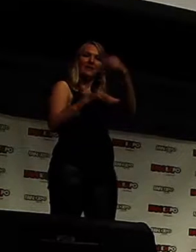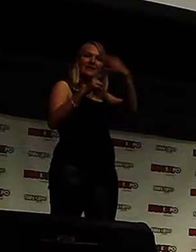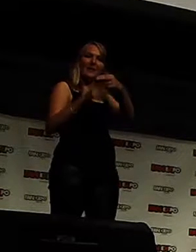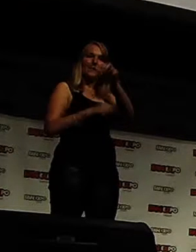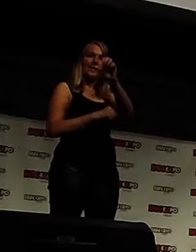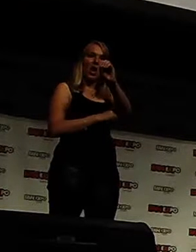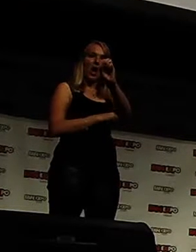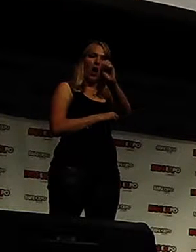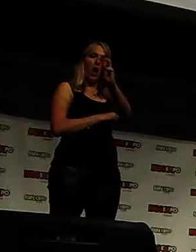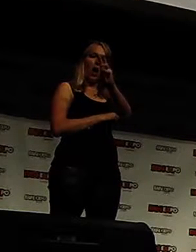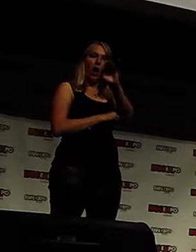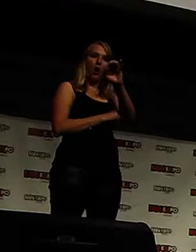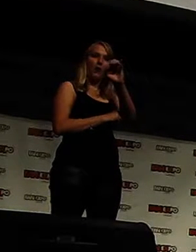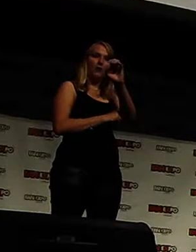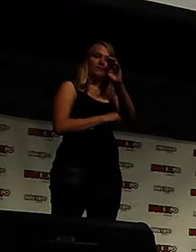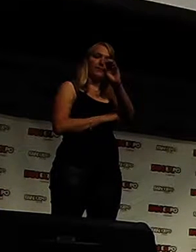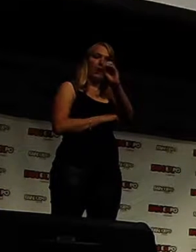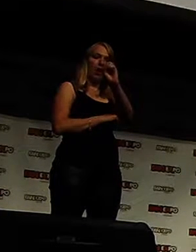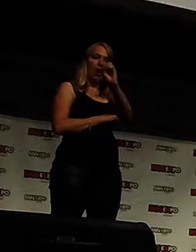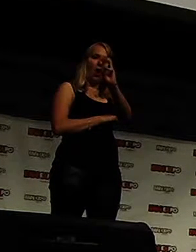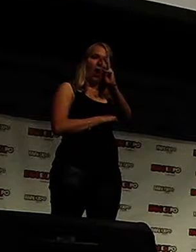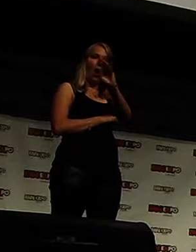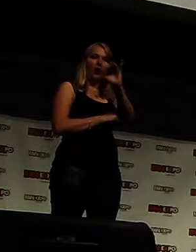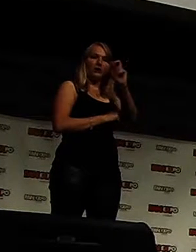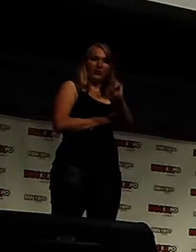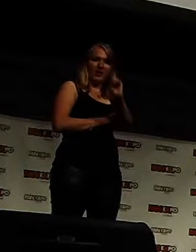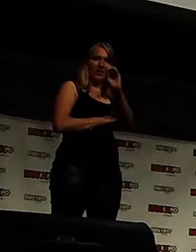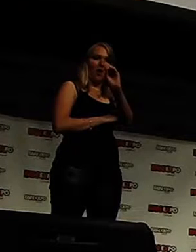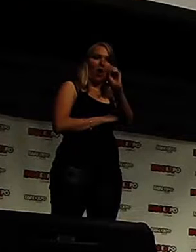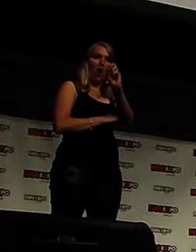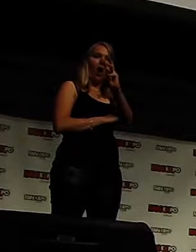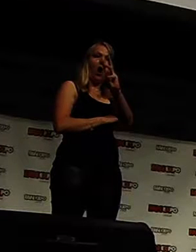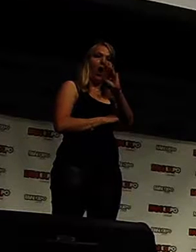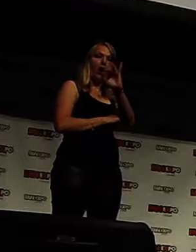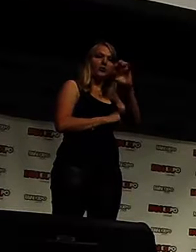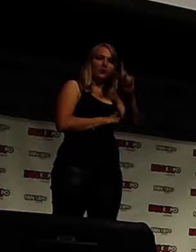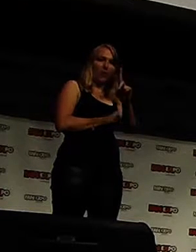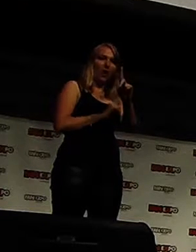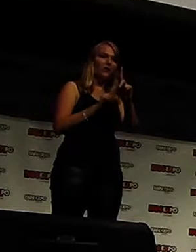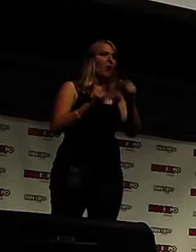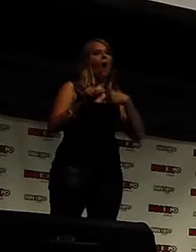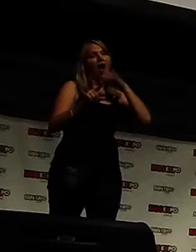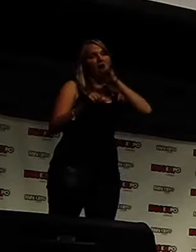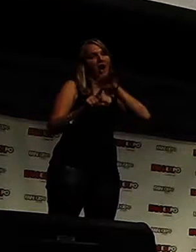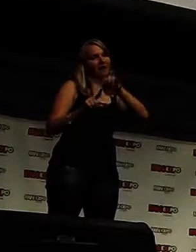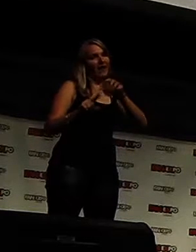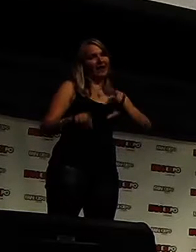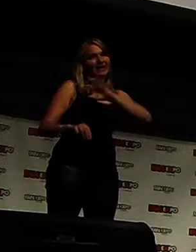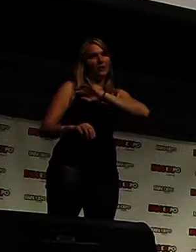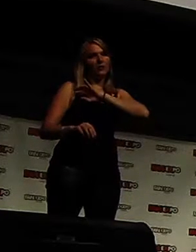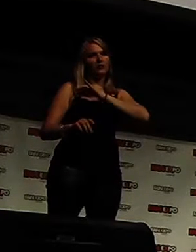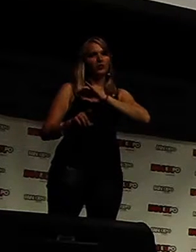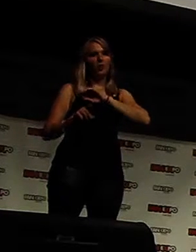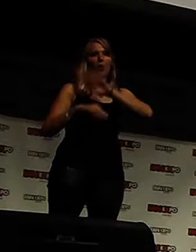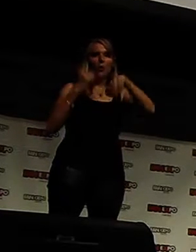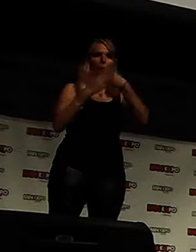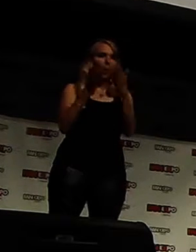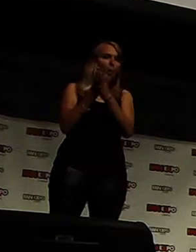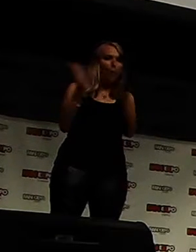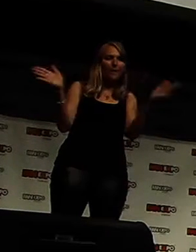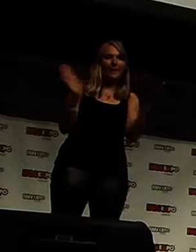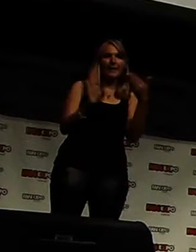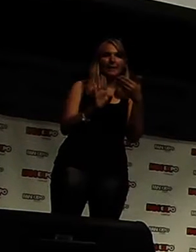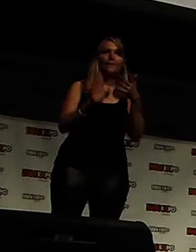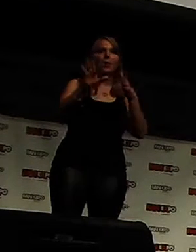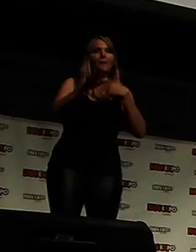of the Daleks? I love Oswin Oswald. Just that whole opening of her. I mean, before we knew